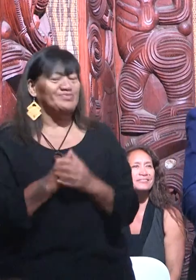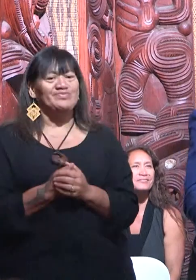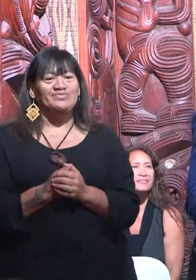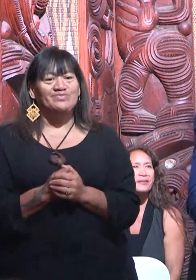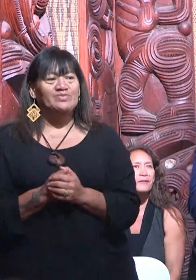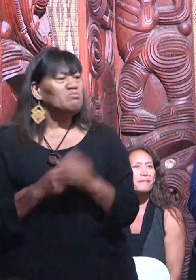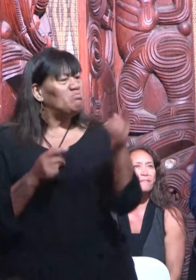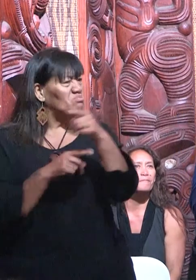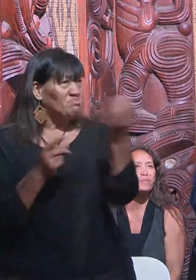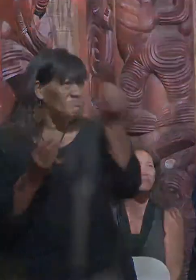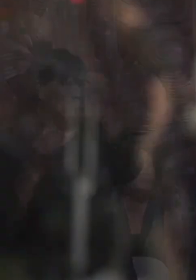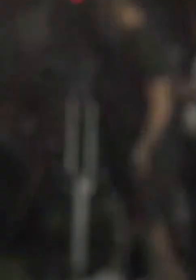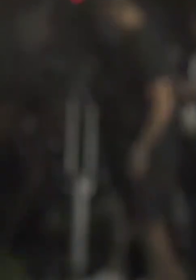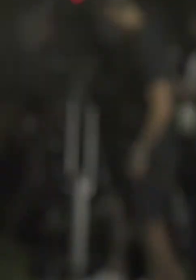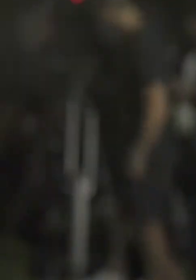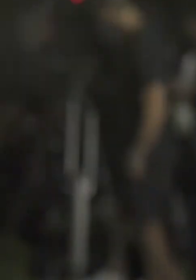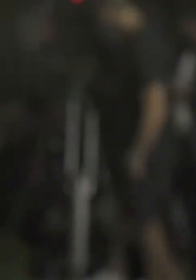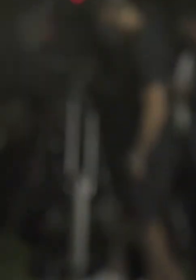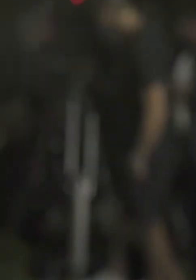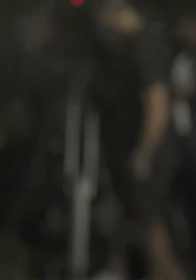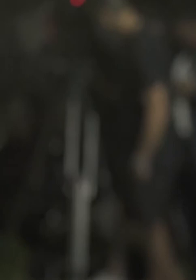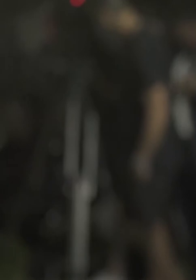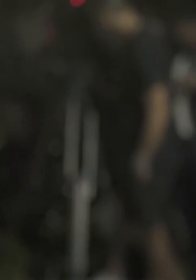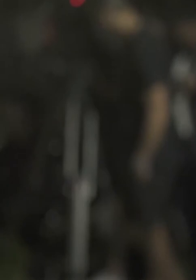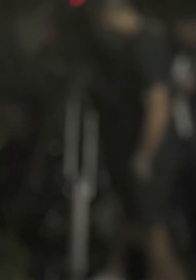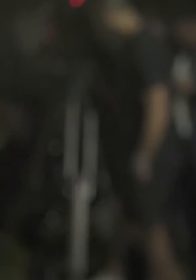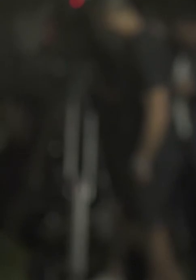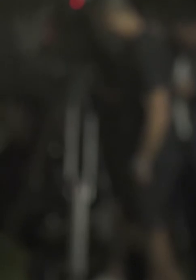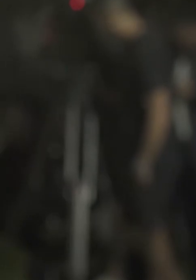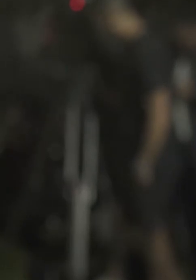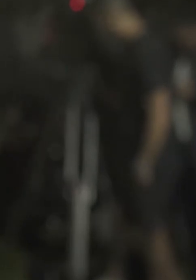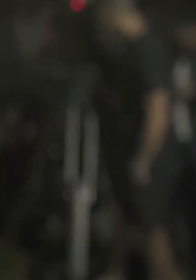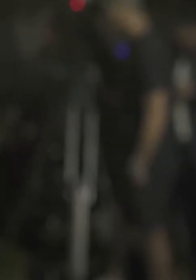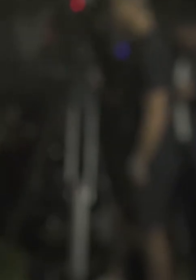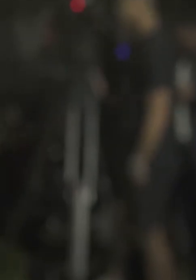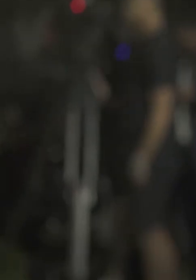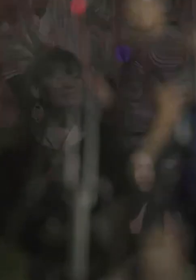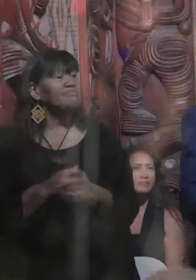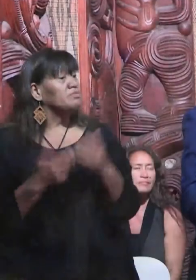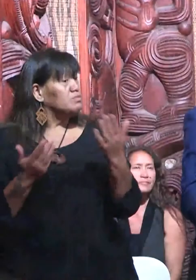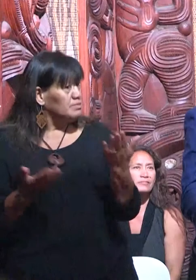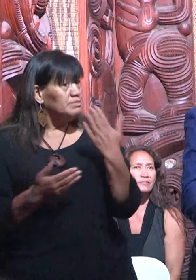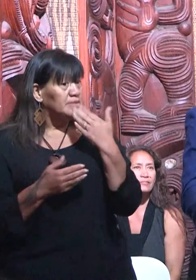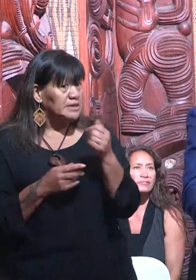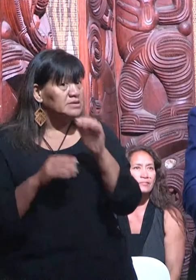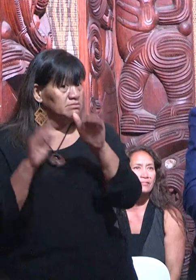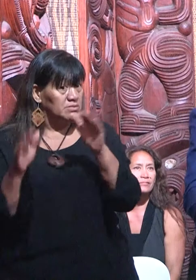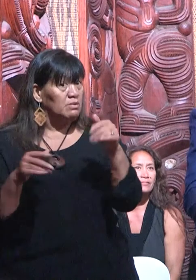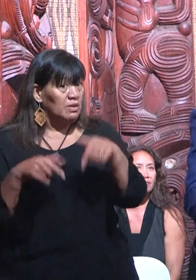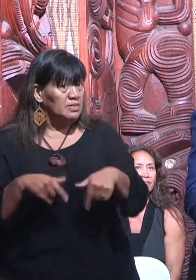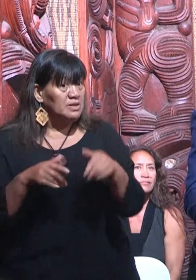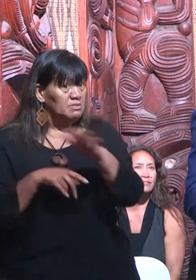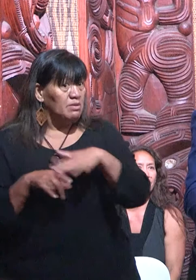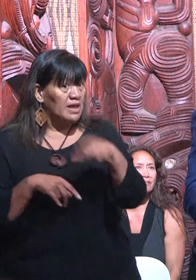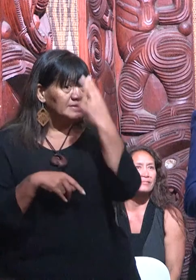something to think about, and end with a proverb. Please know that while this place is